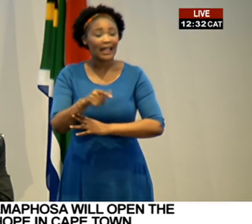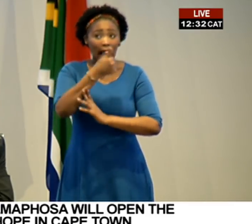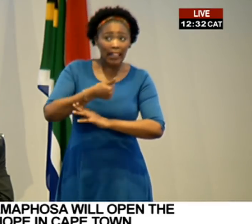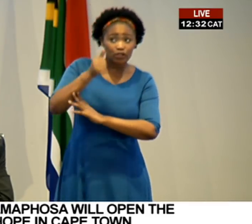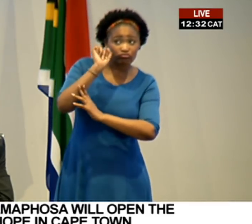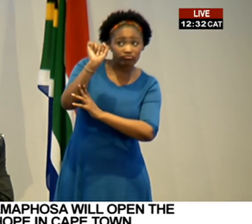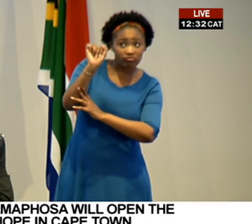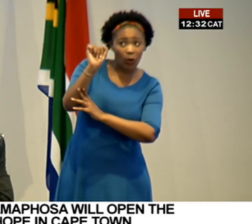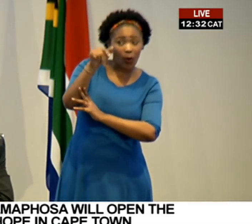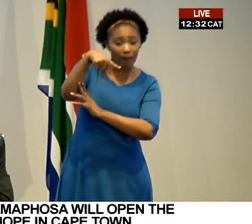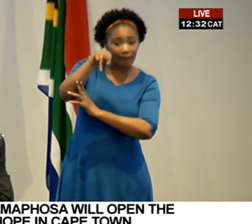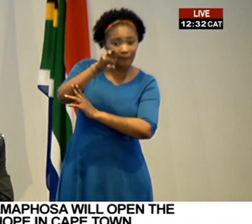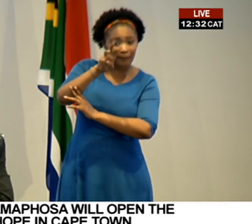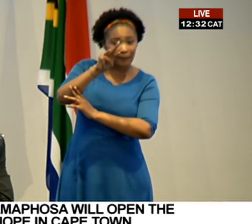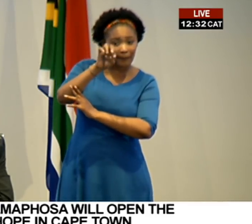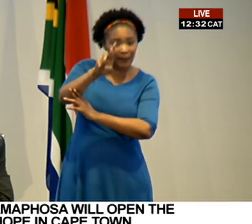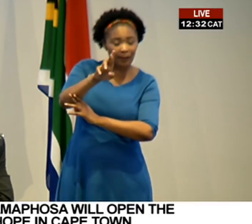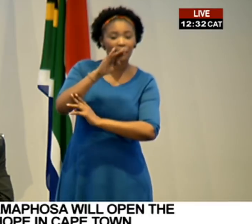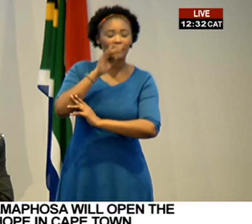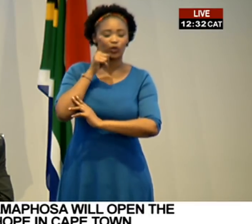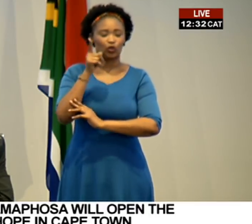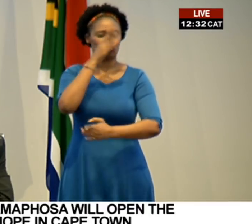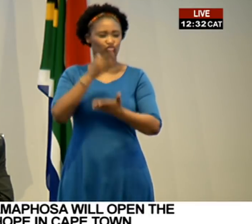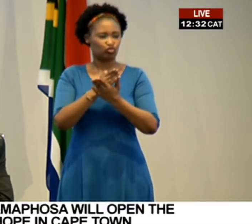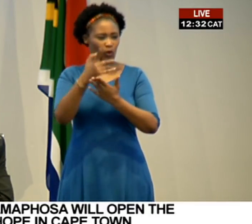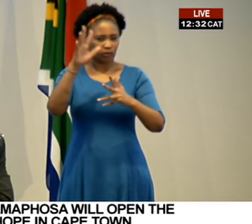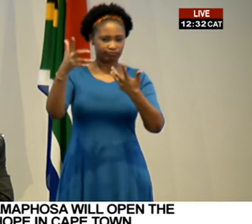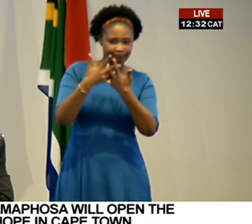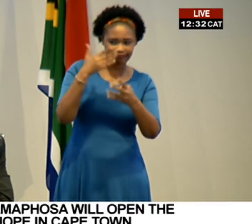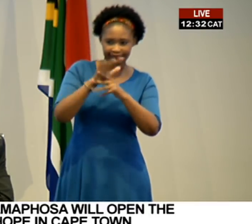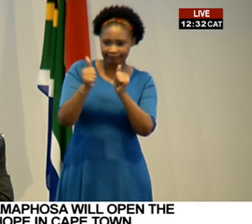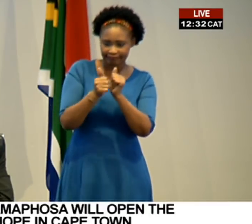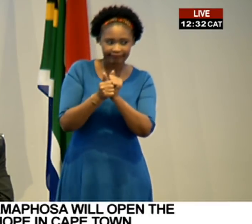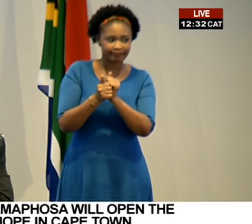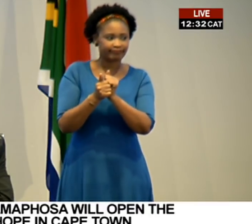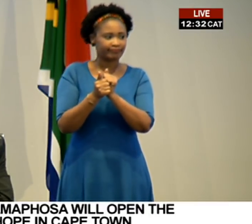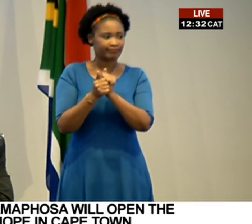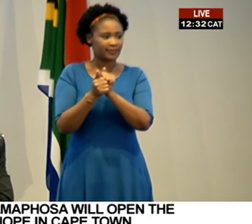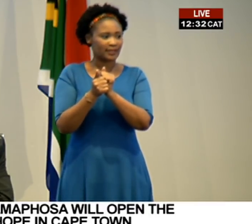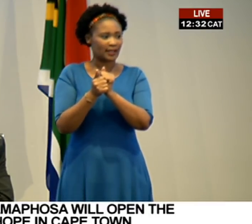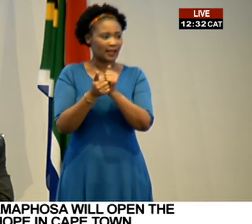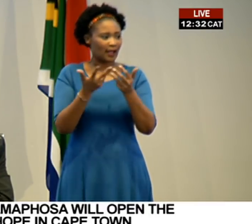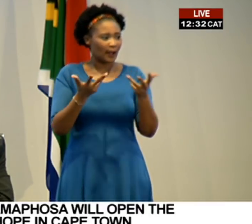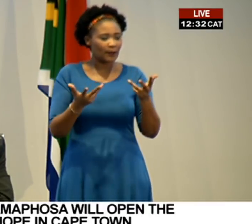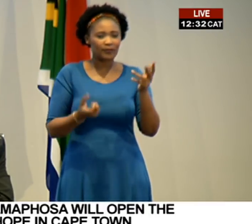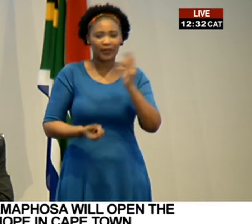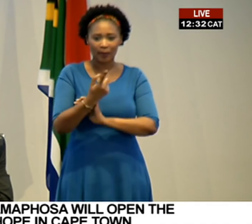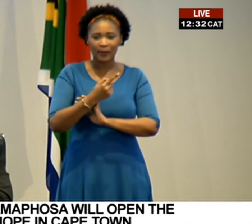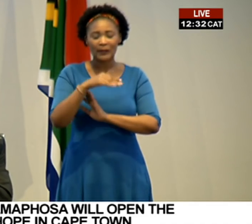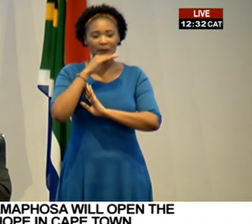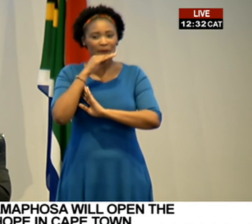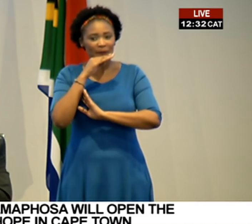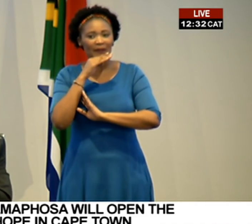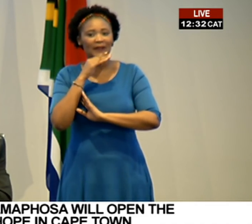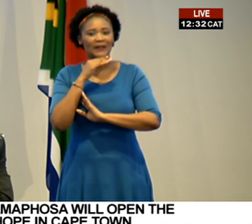leadership, you are ensuring that that cooperation is effective